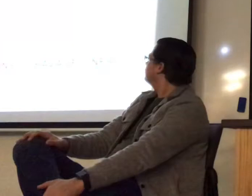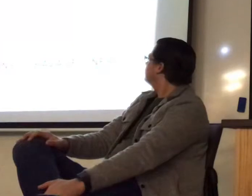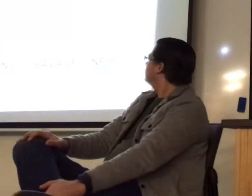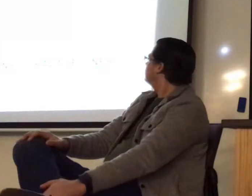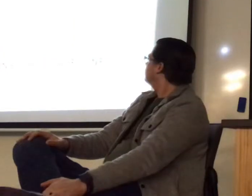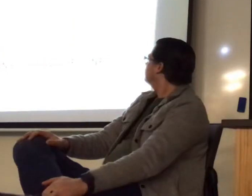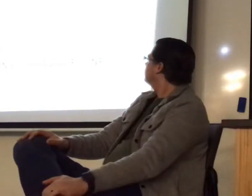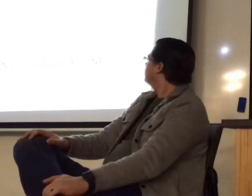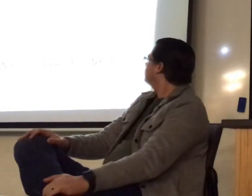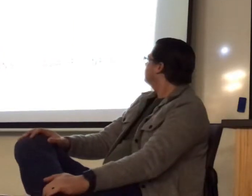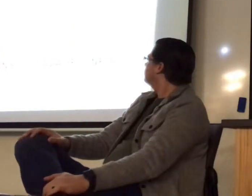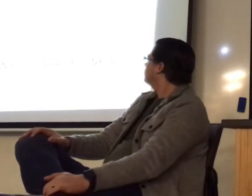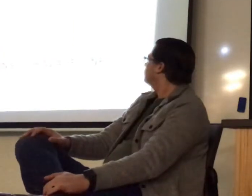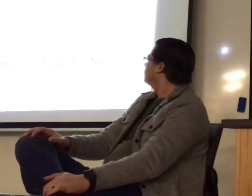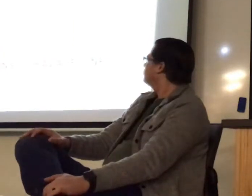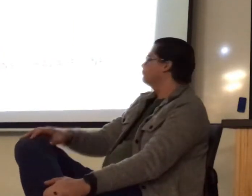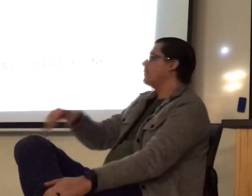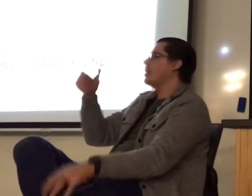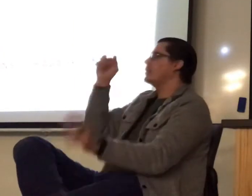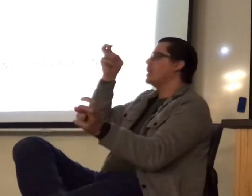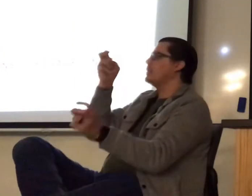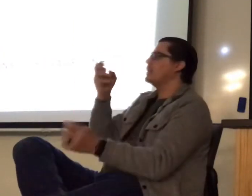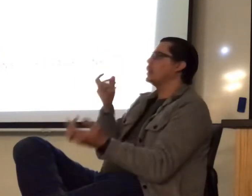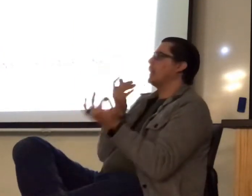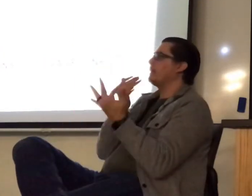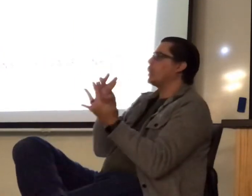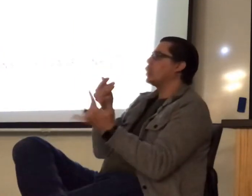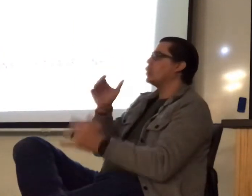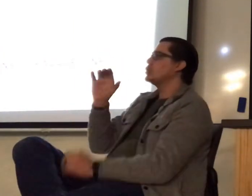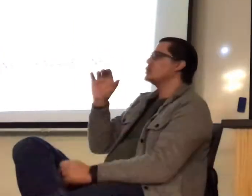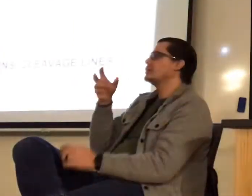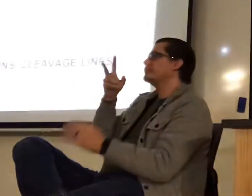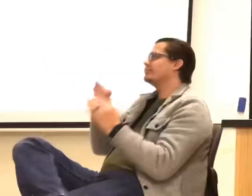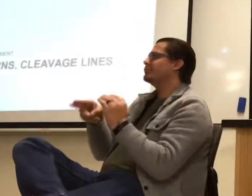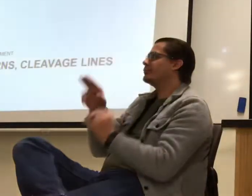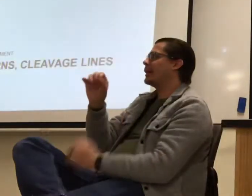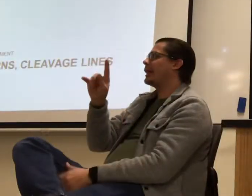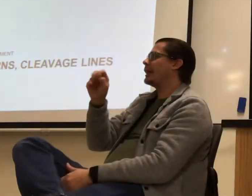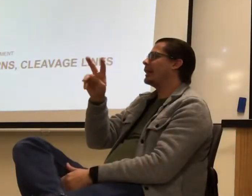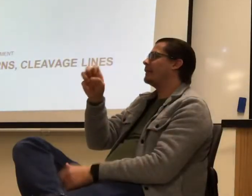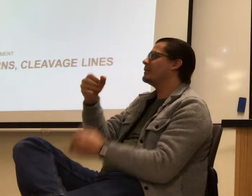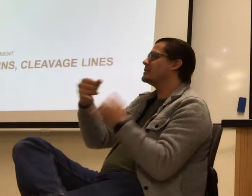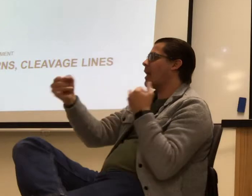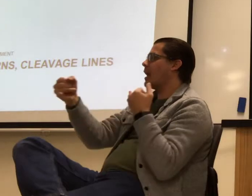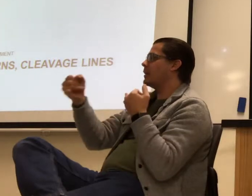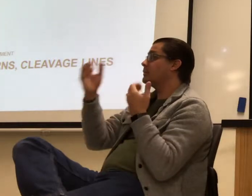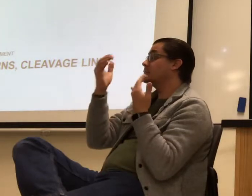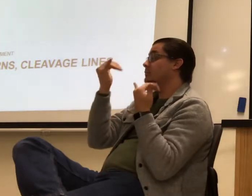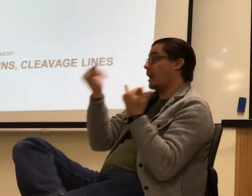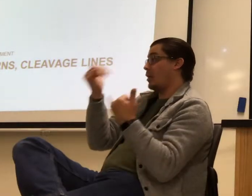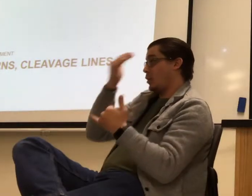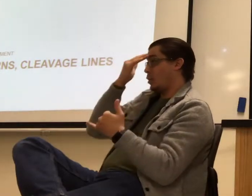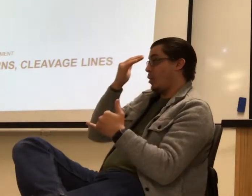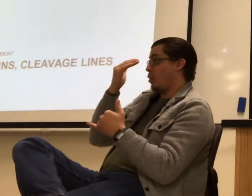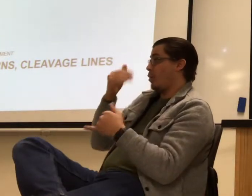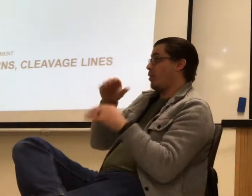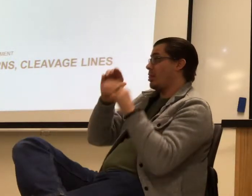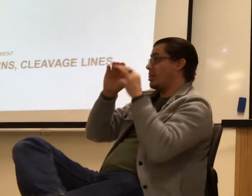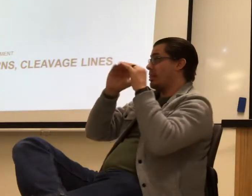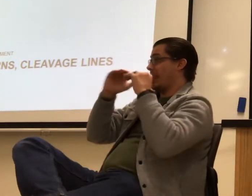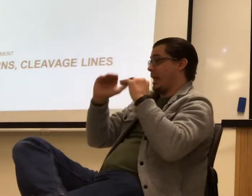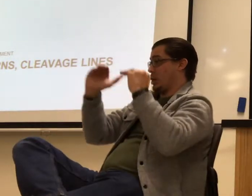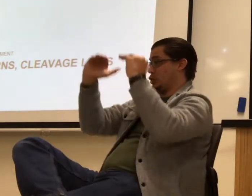In terms of other topics, burns and cleavage lines, now that you know the layers,